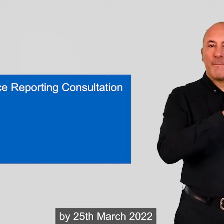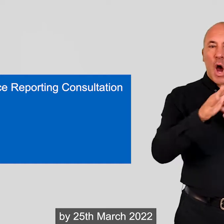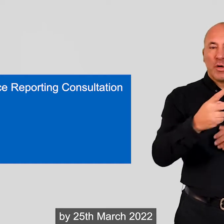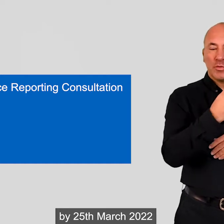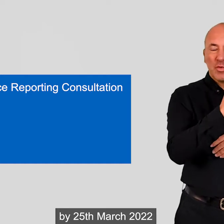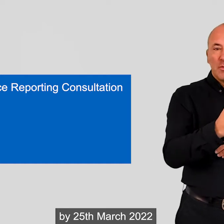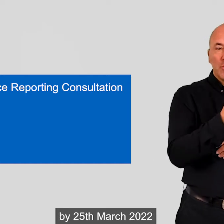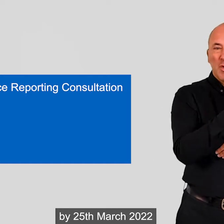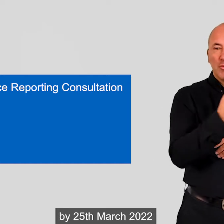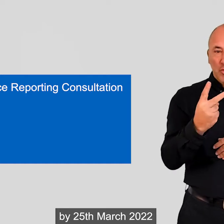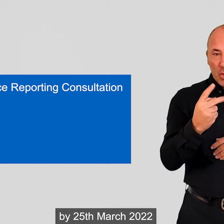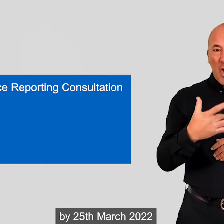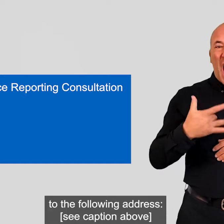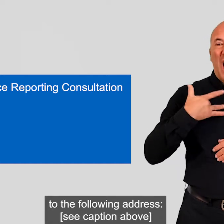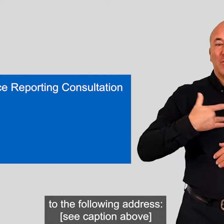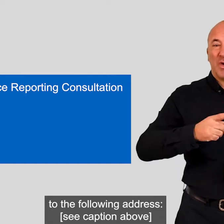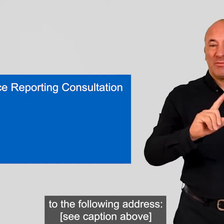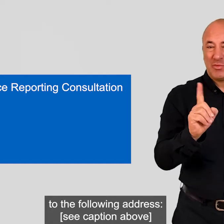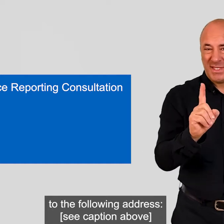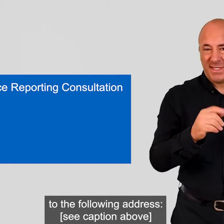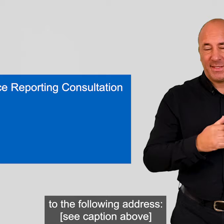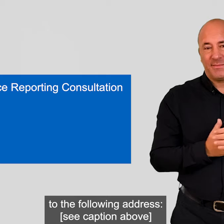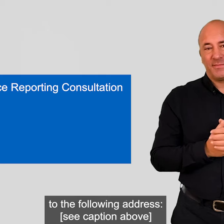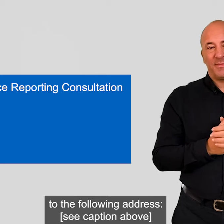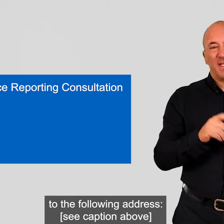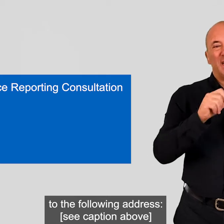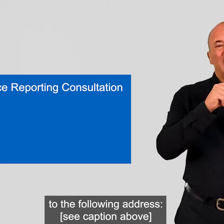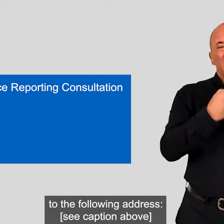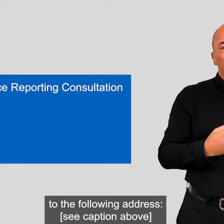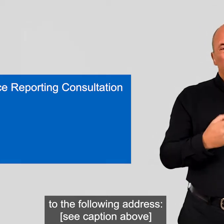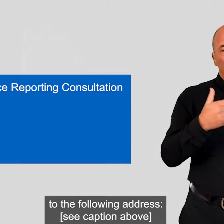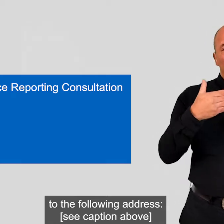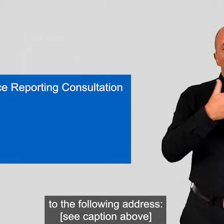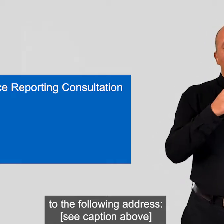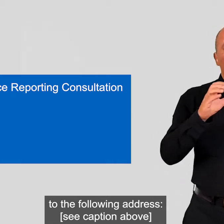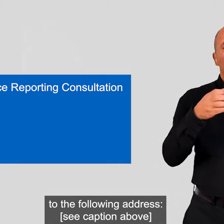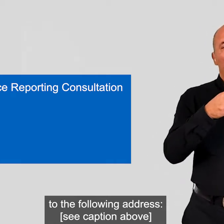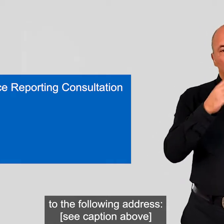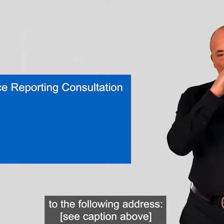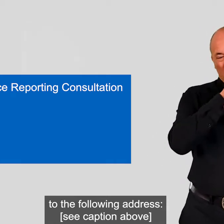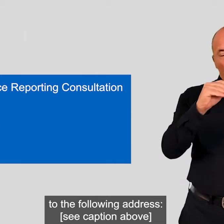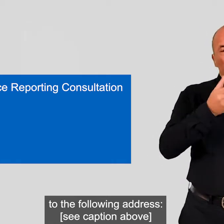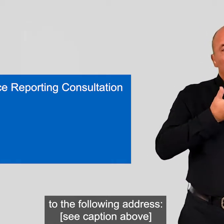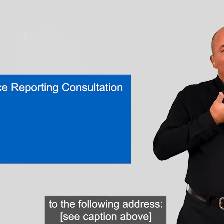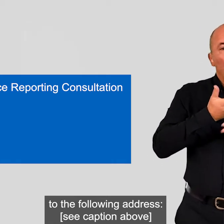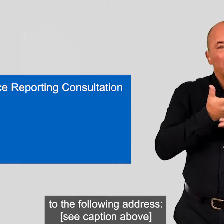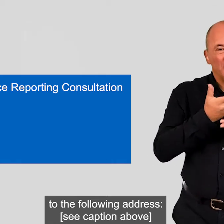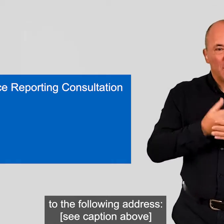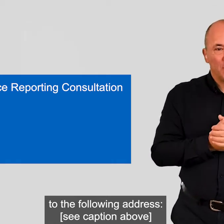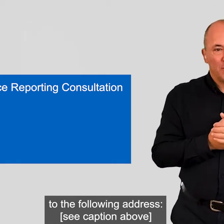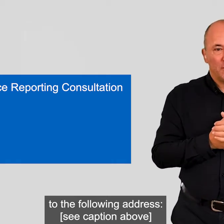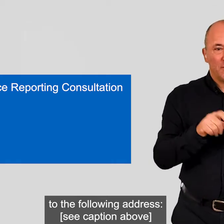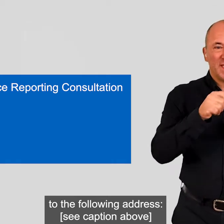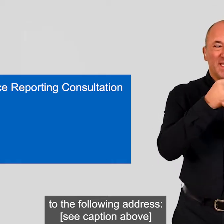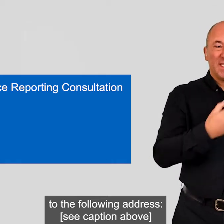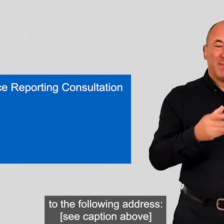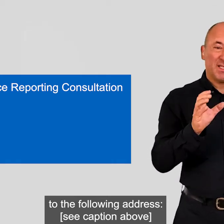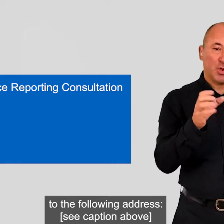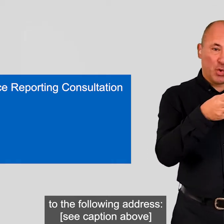March 2022 to the following address: Disability Workforce Reporting Consultation,